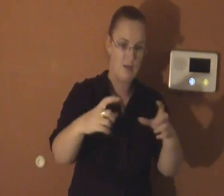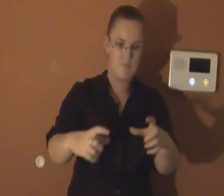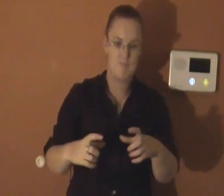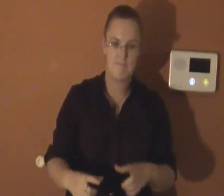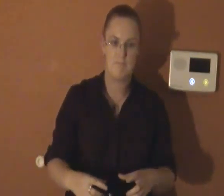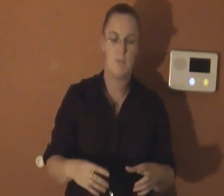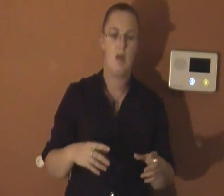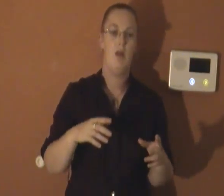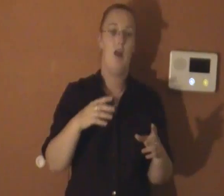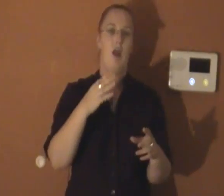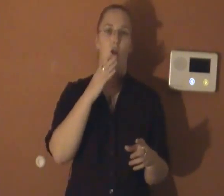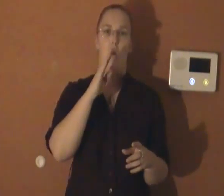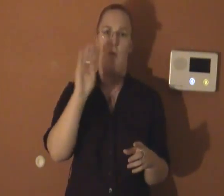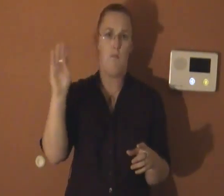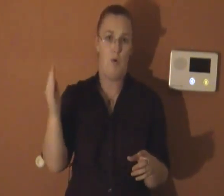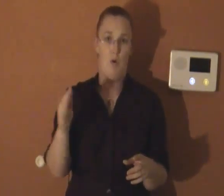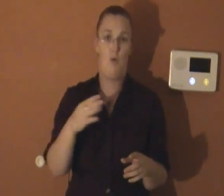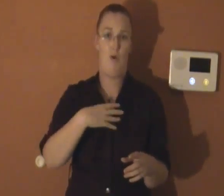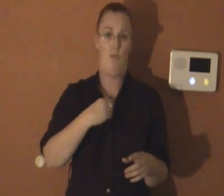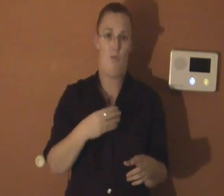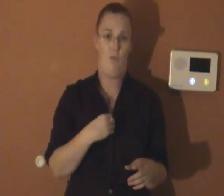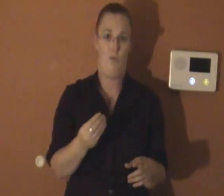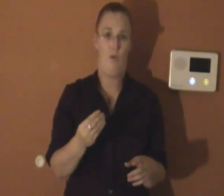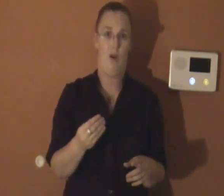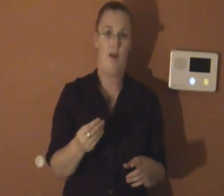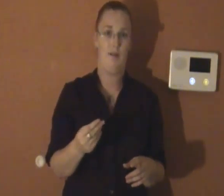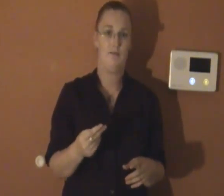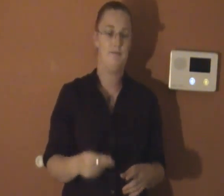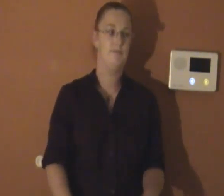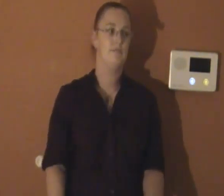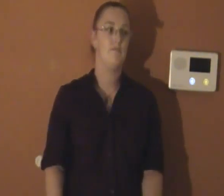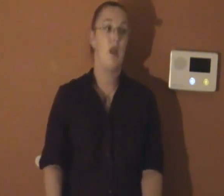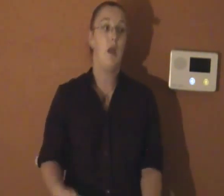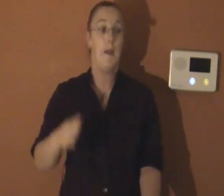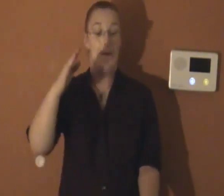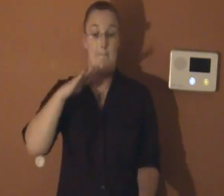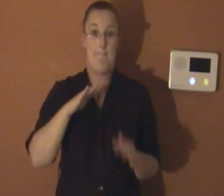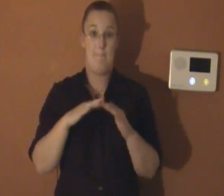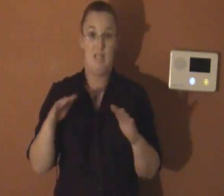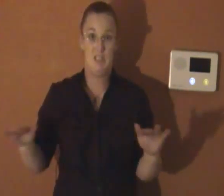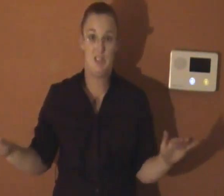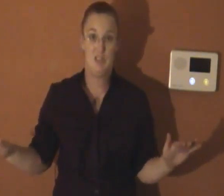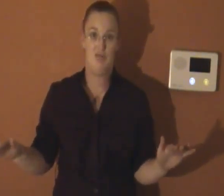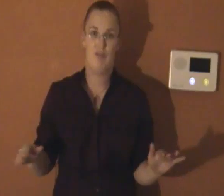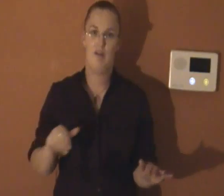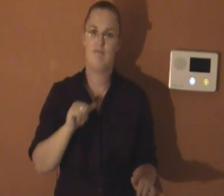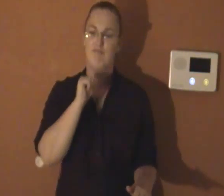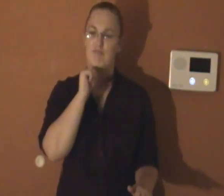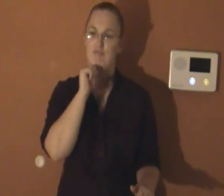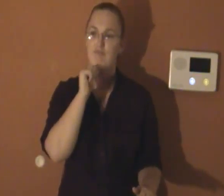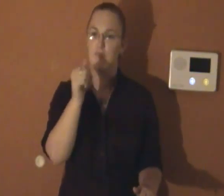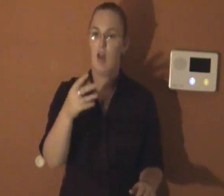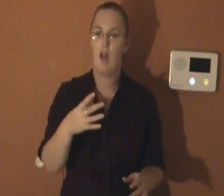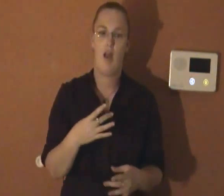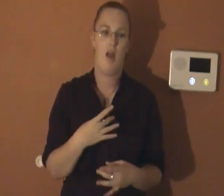Now today, my children just don't appreciate many of my antiques, but I hope that one day they will,